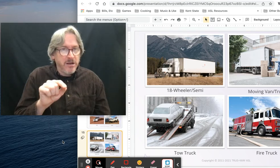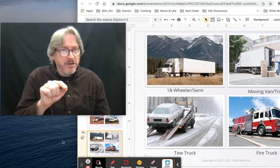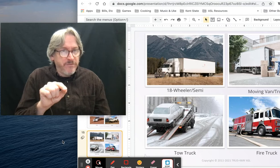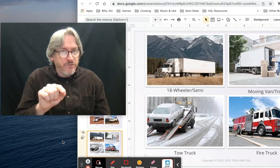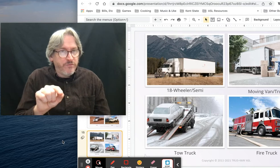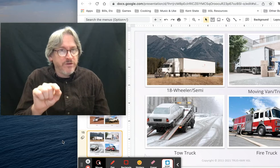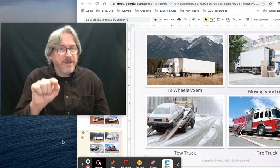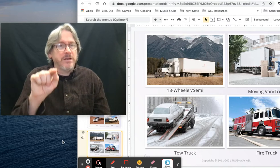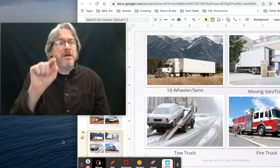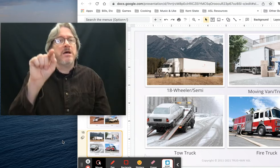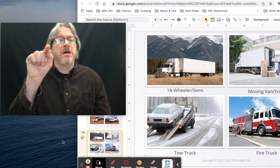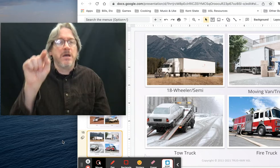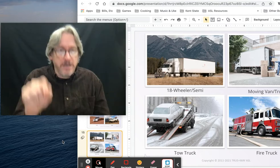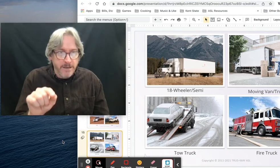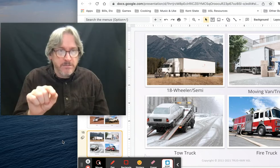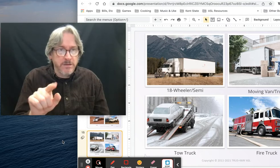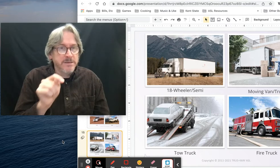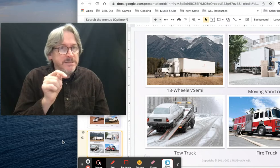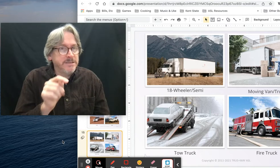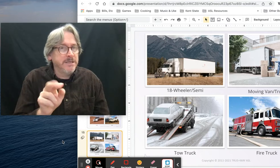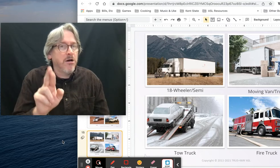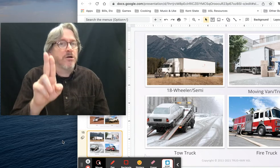It if you feel that okay,